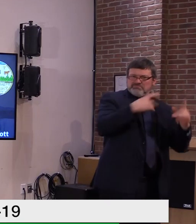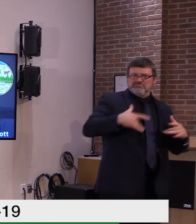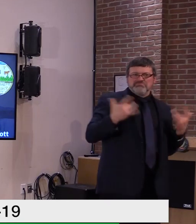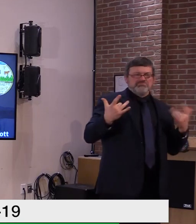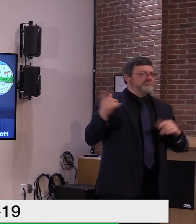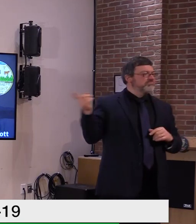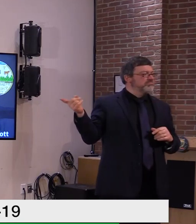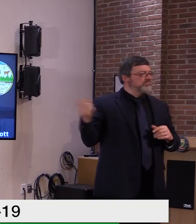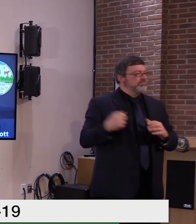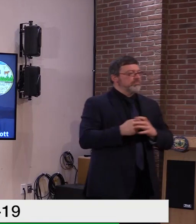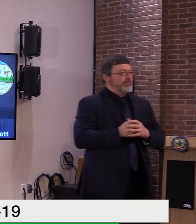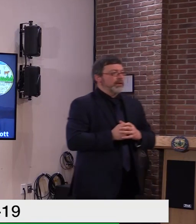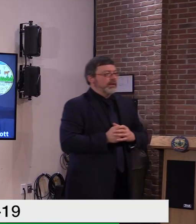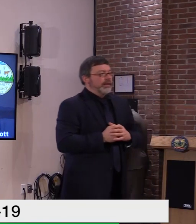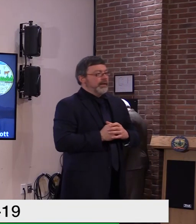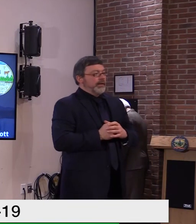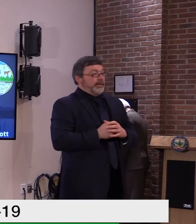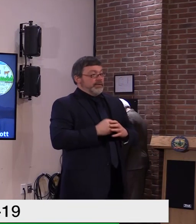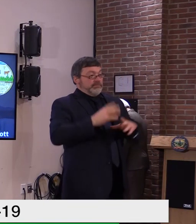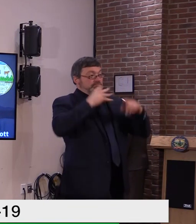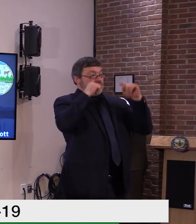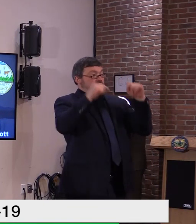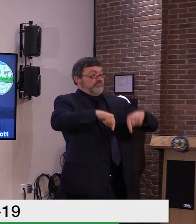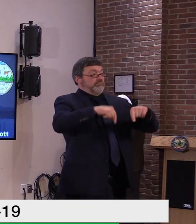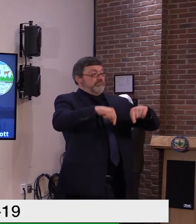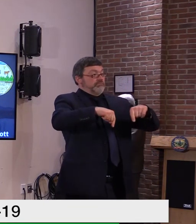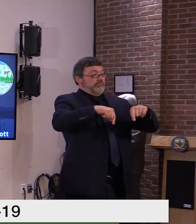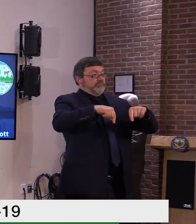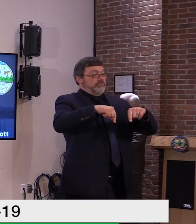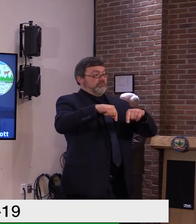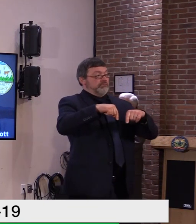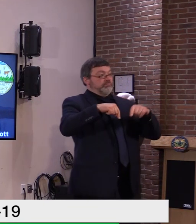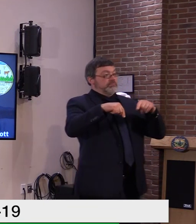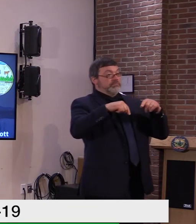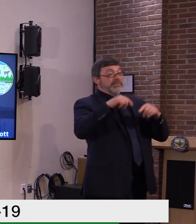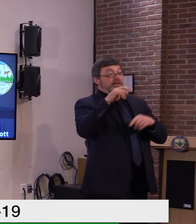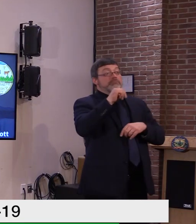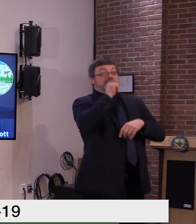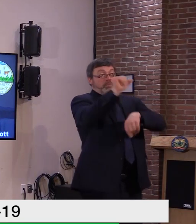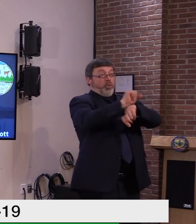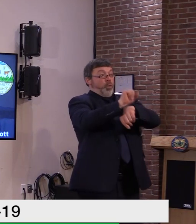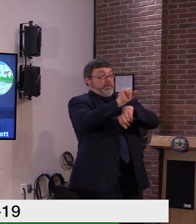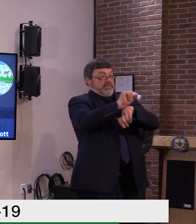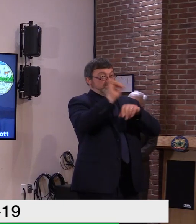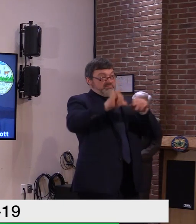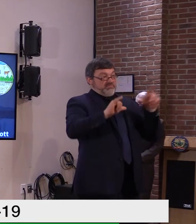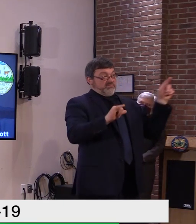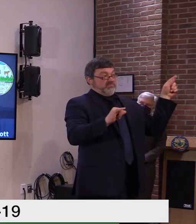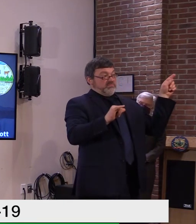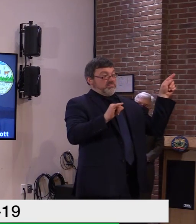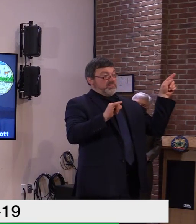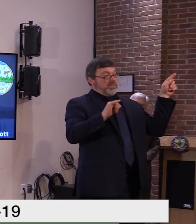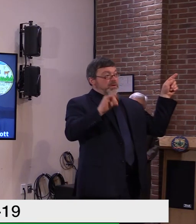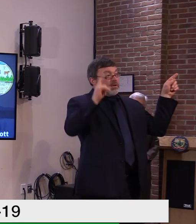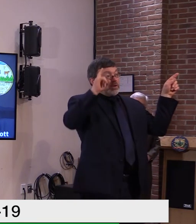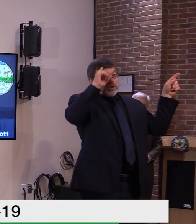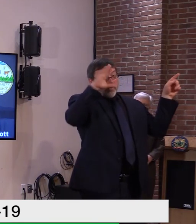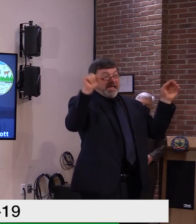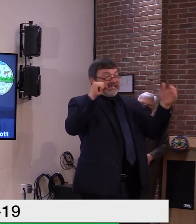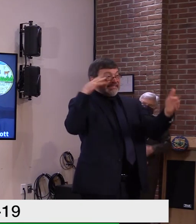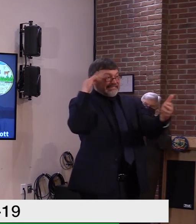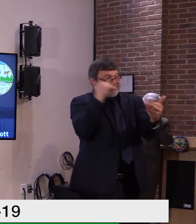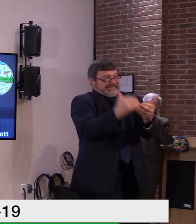that the length of time it took to sign the bill has had an effect on the